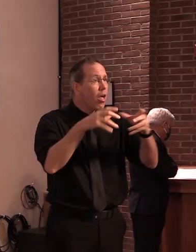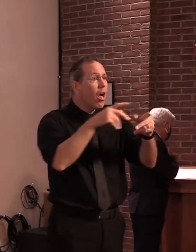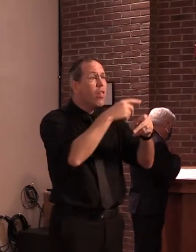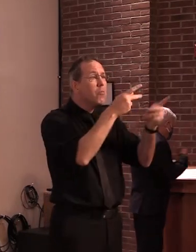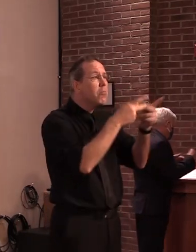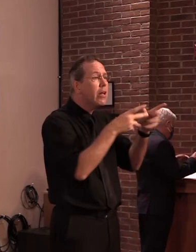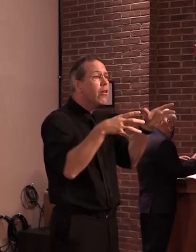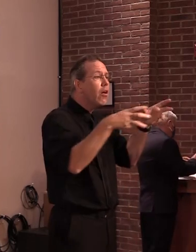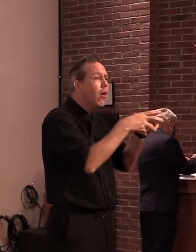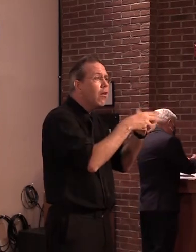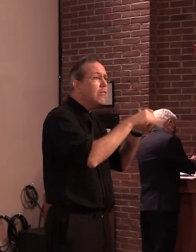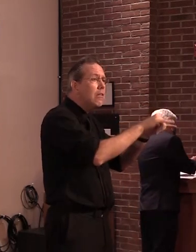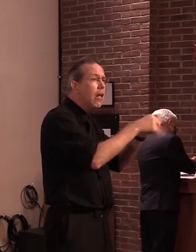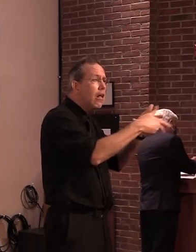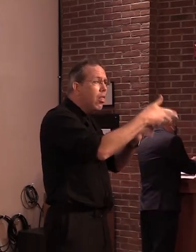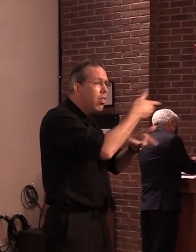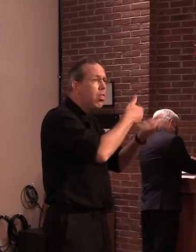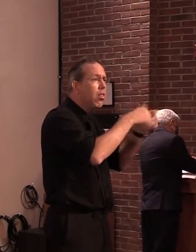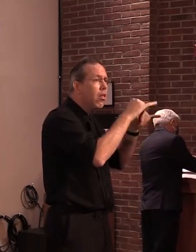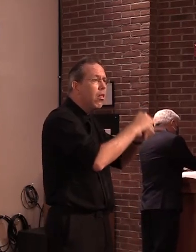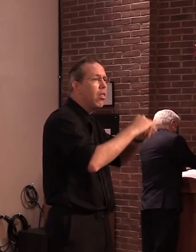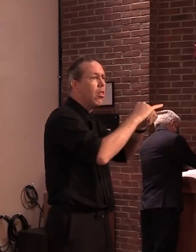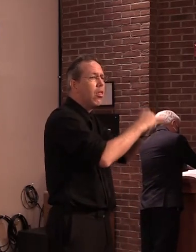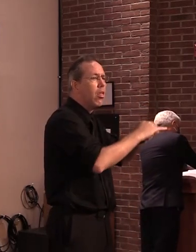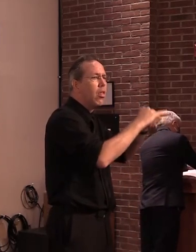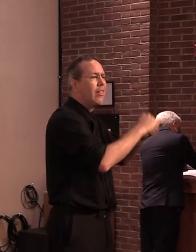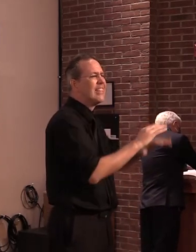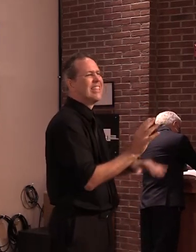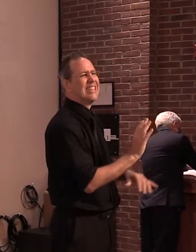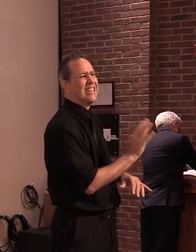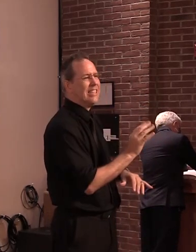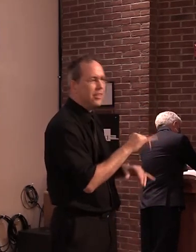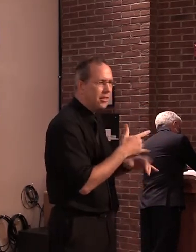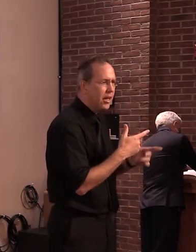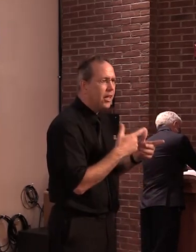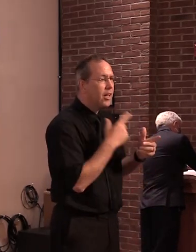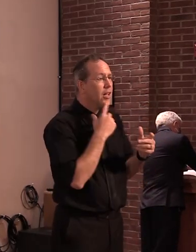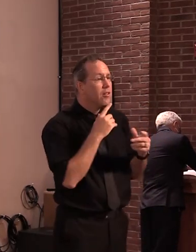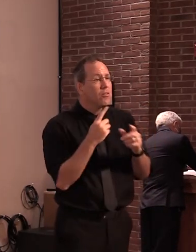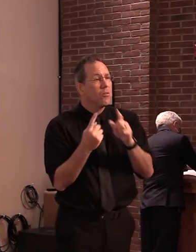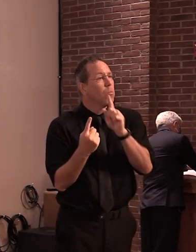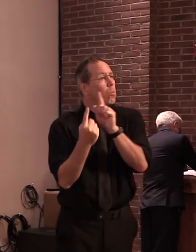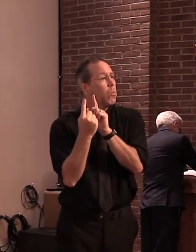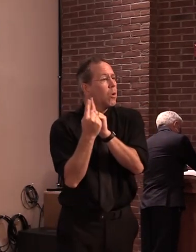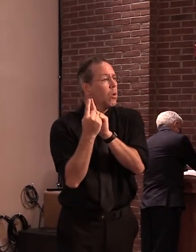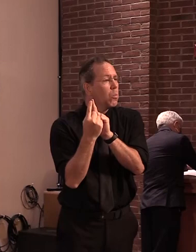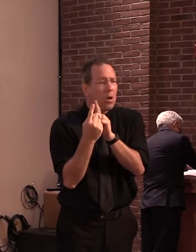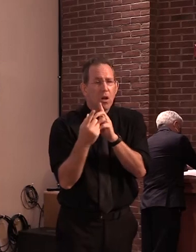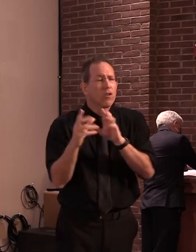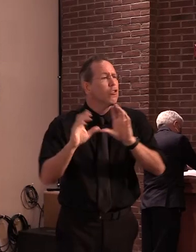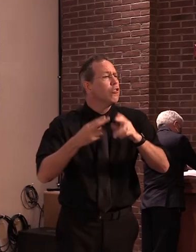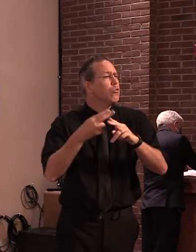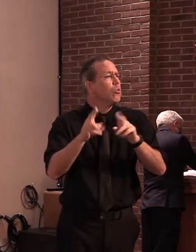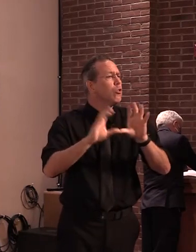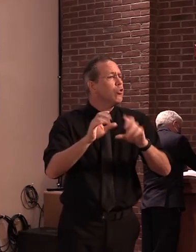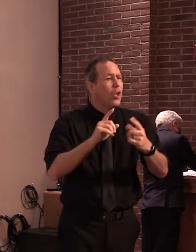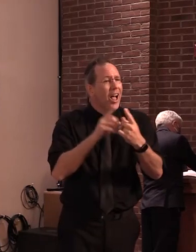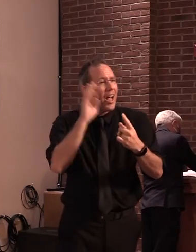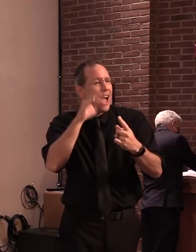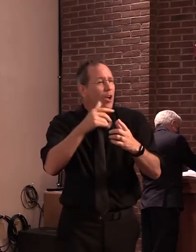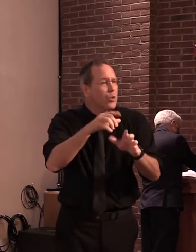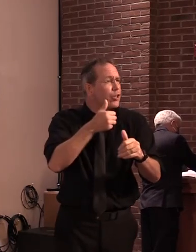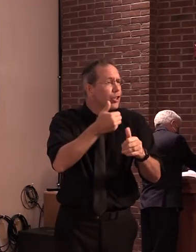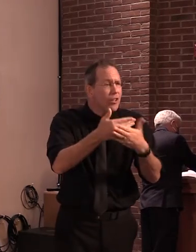time. And there's just not a lot of one-on-one close contact. And where there is, it's usually at a cash